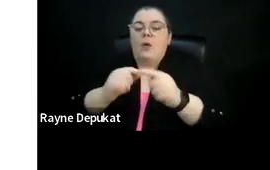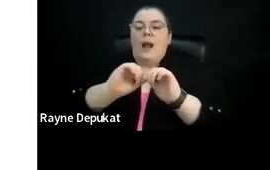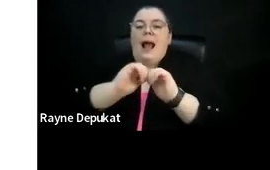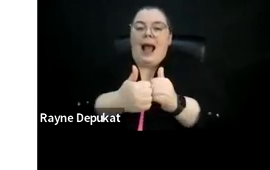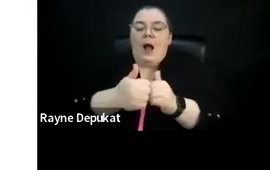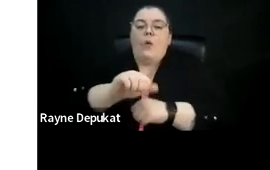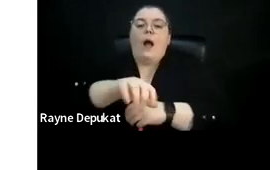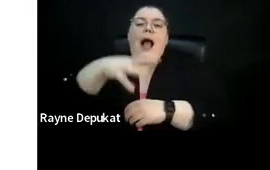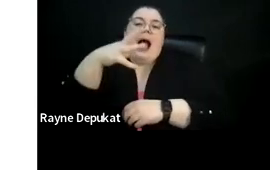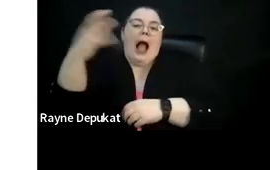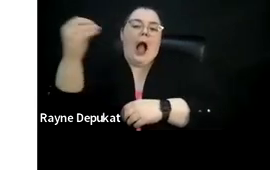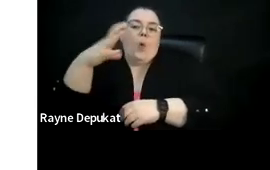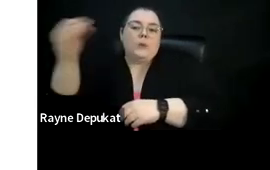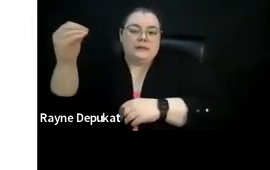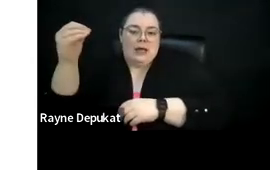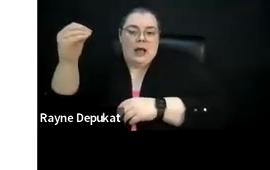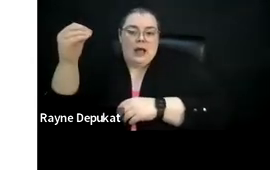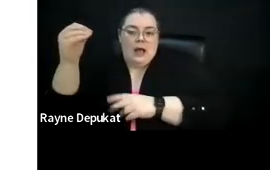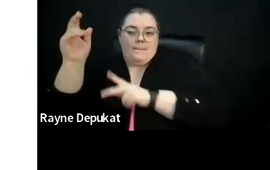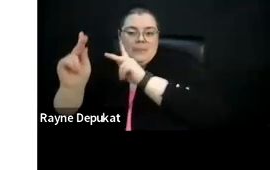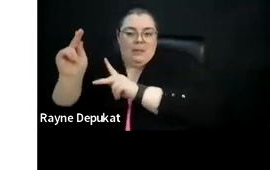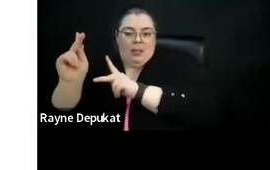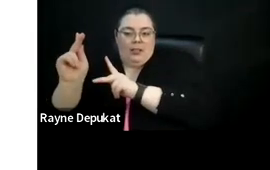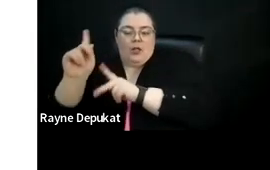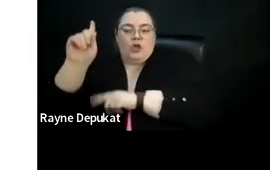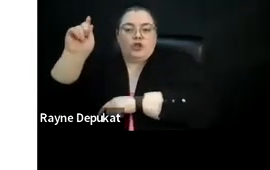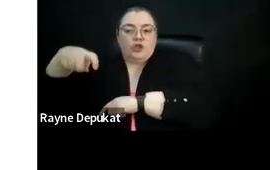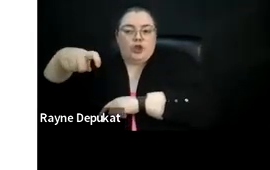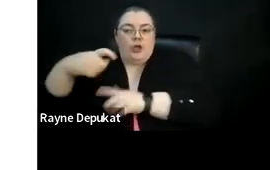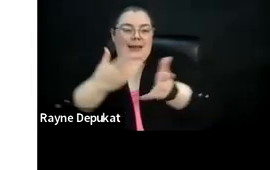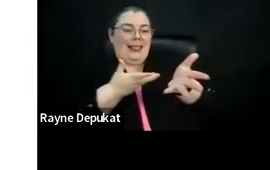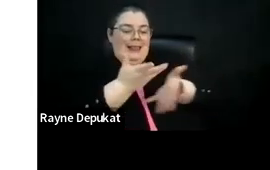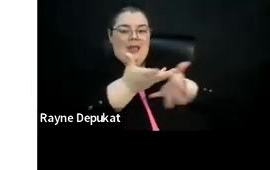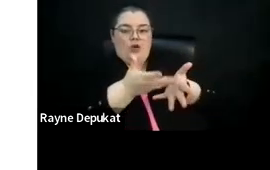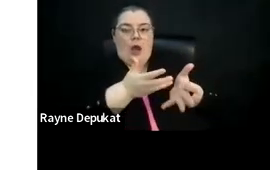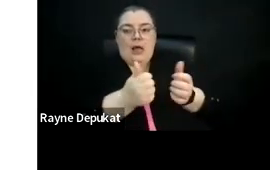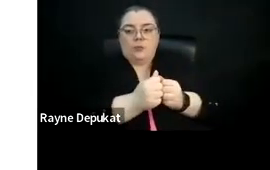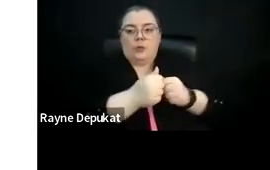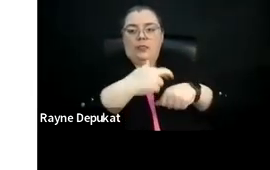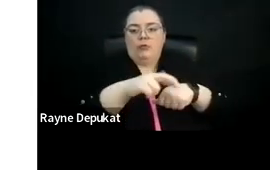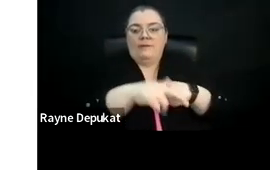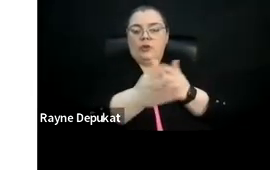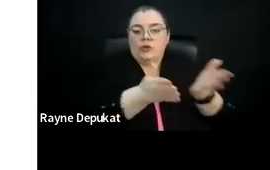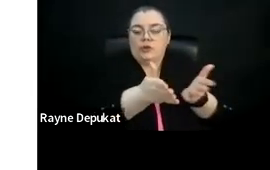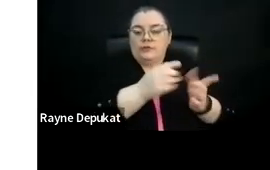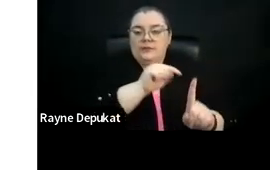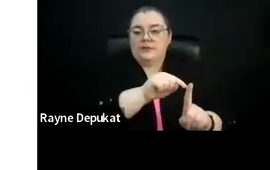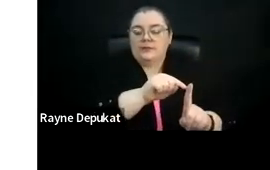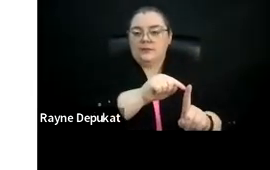is actually about how outside people should interact with the referral